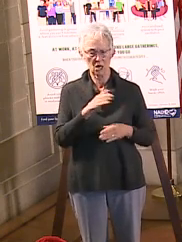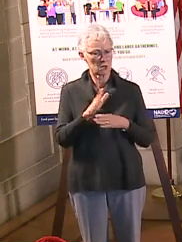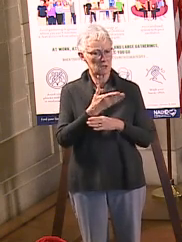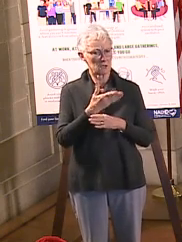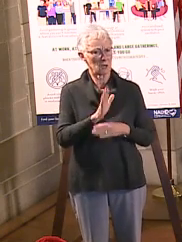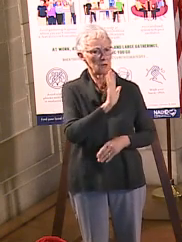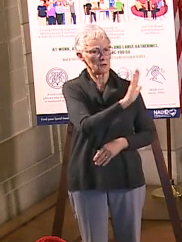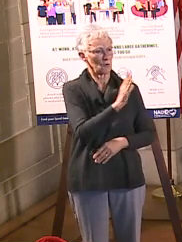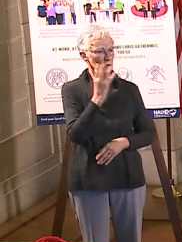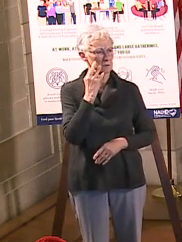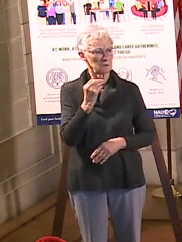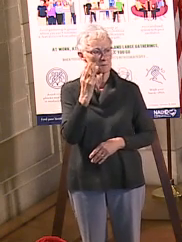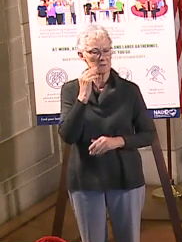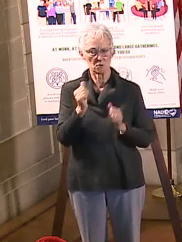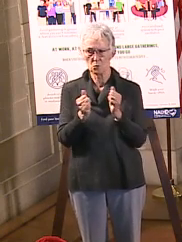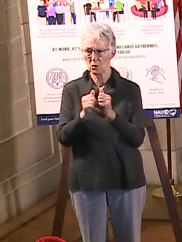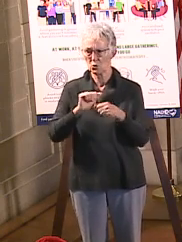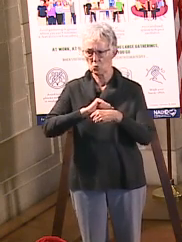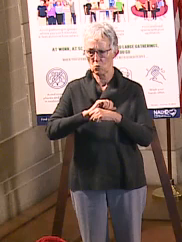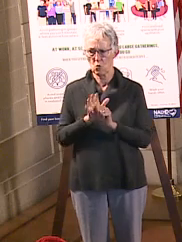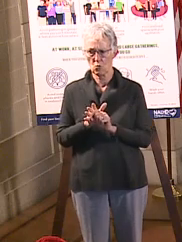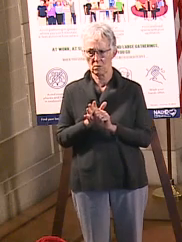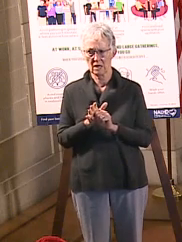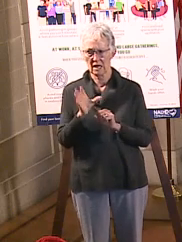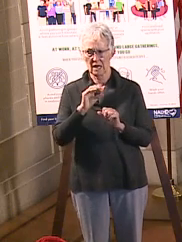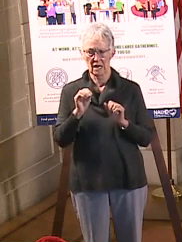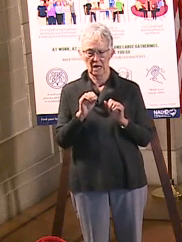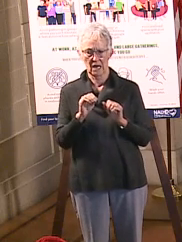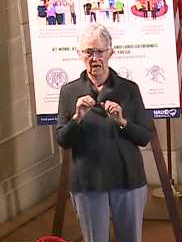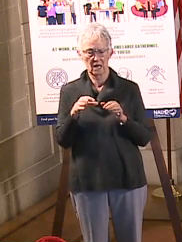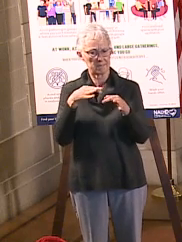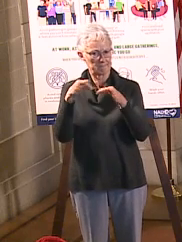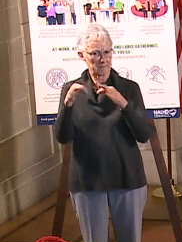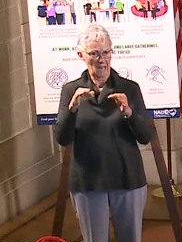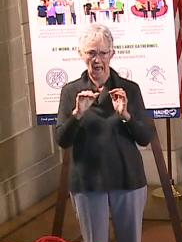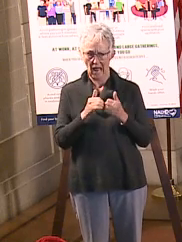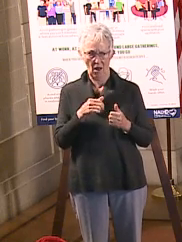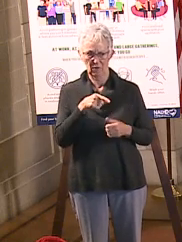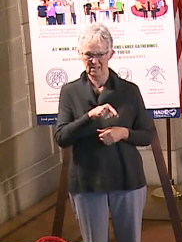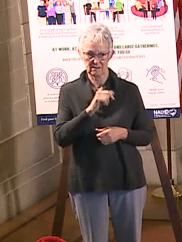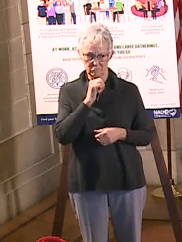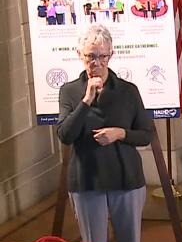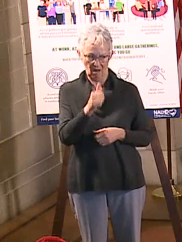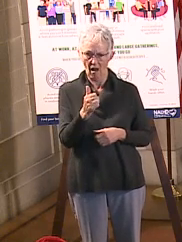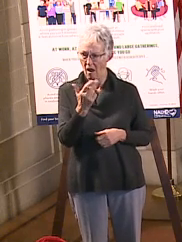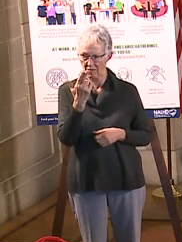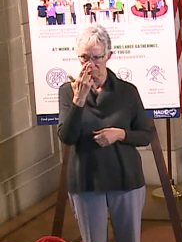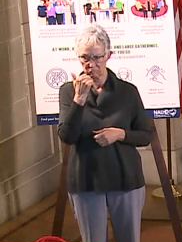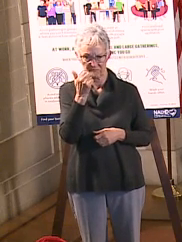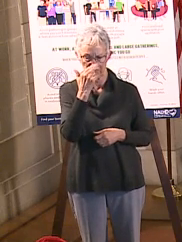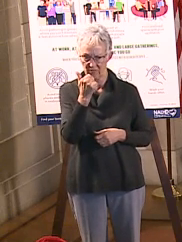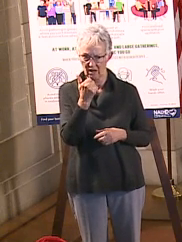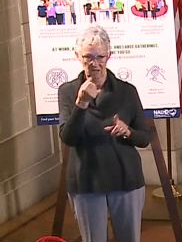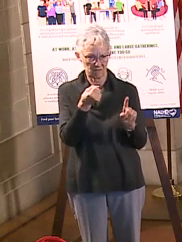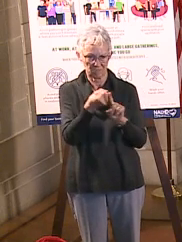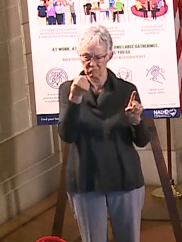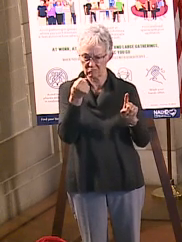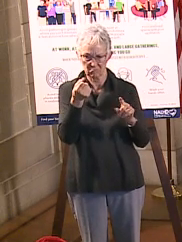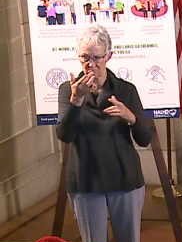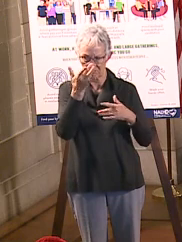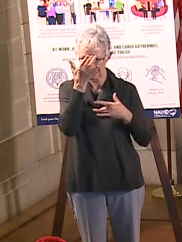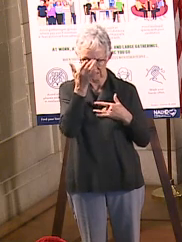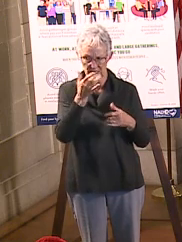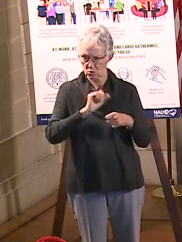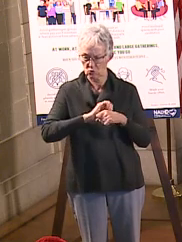getting the coronavirus and really talk to folks about how this is not something they want to get and really avoid getting?